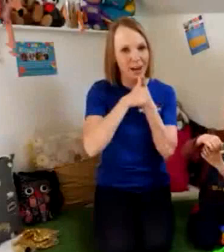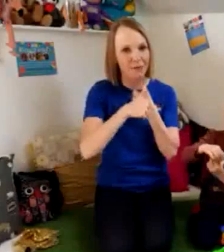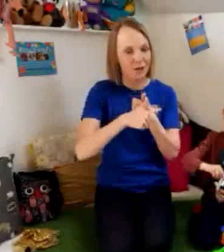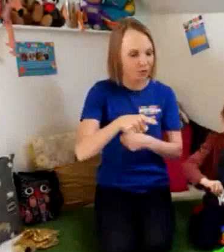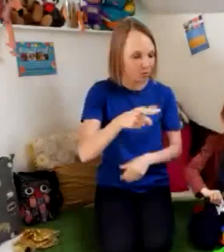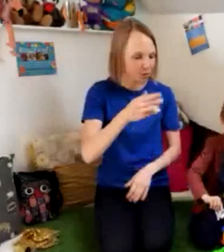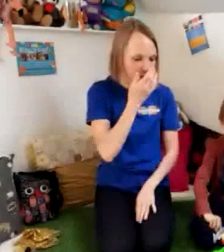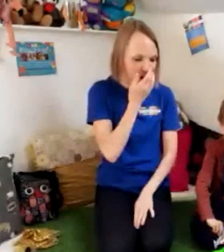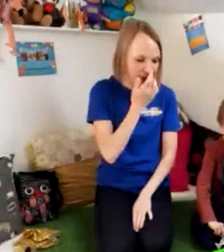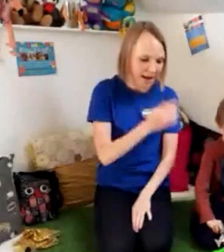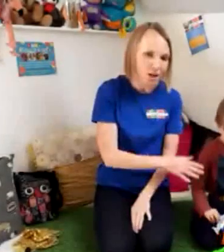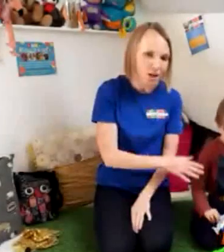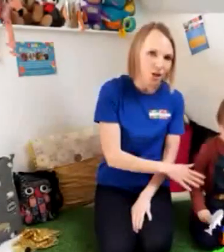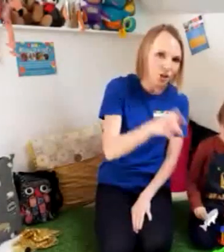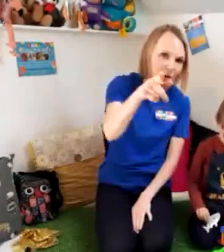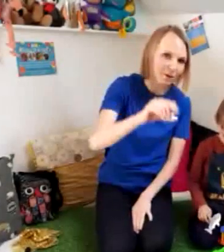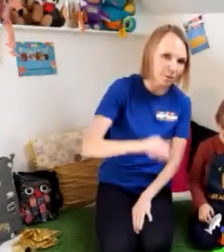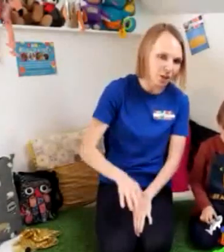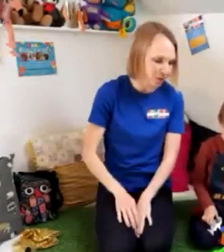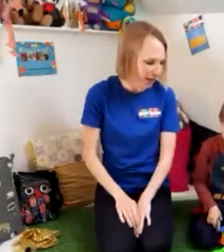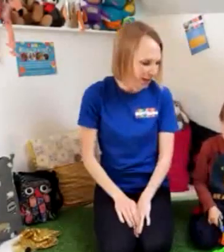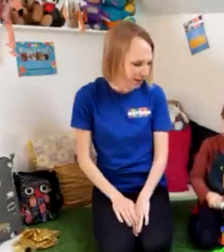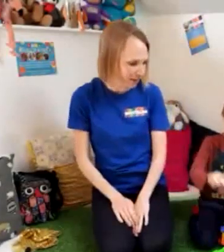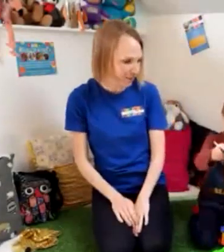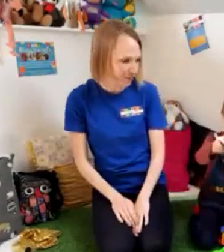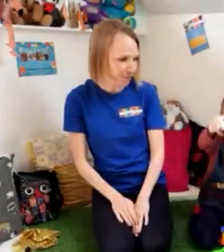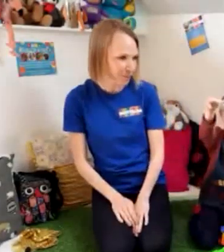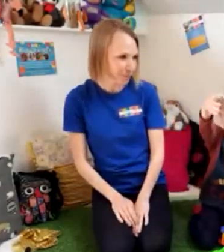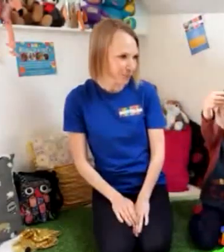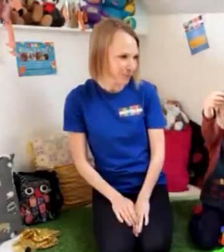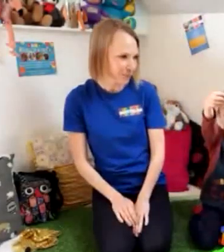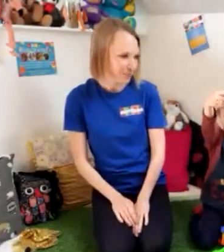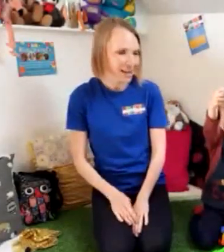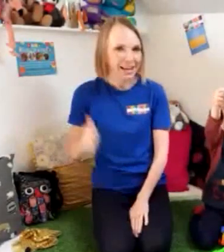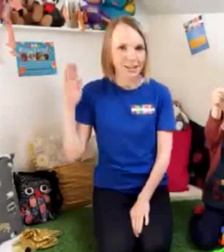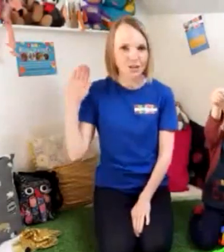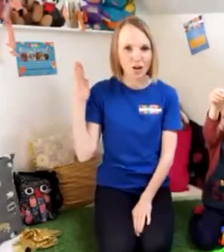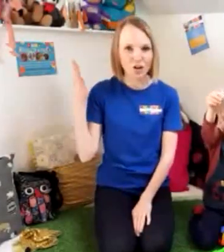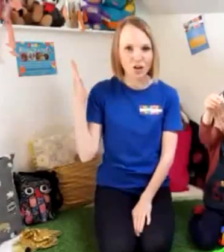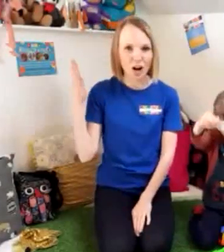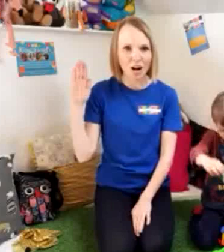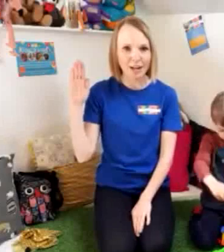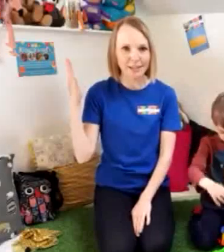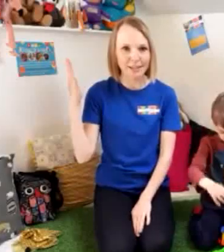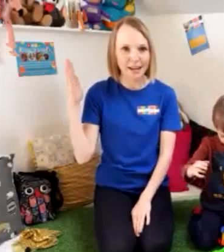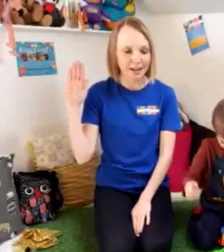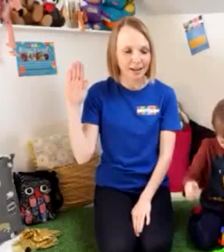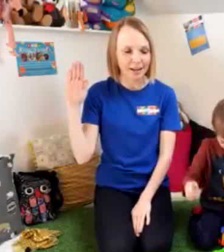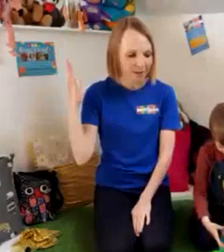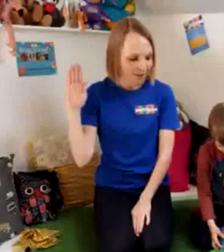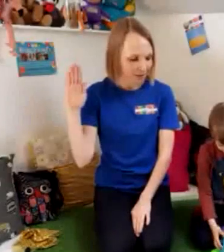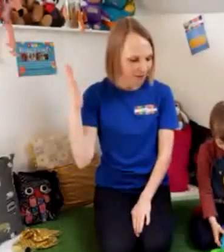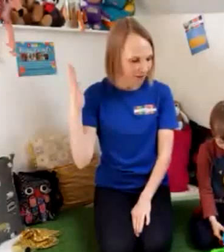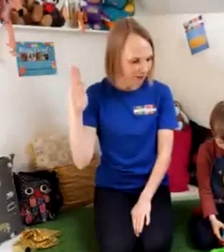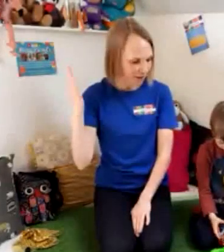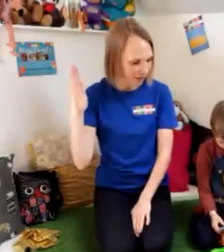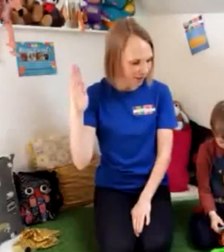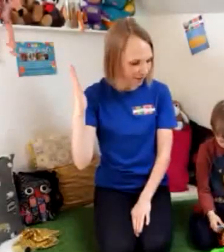favourite of some of you out there. Can you show everybody who that is? It's our shark, isn't it? Da, da,